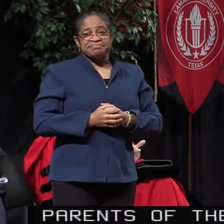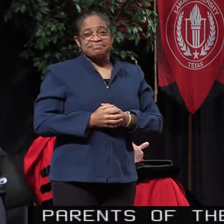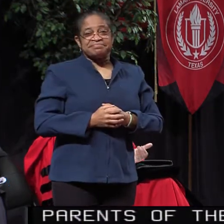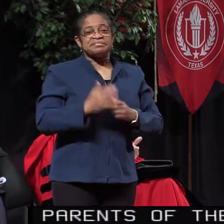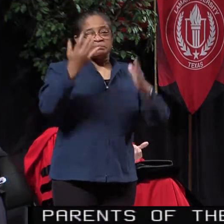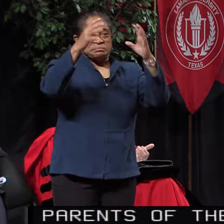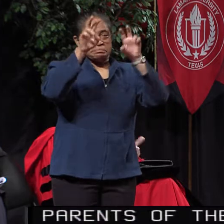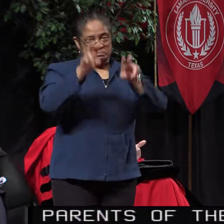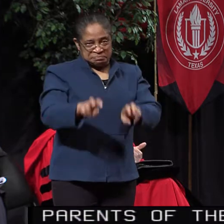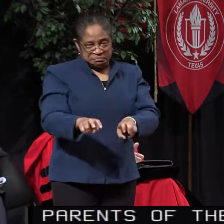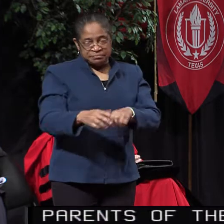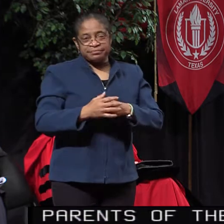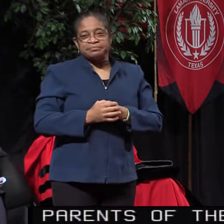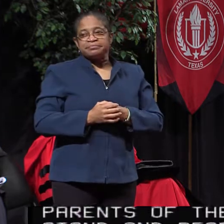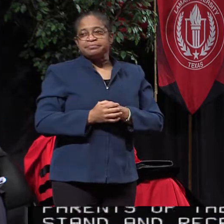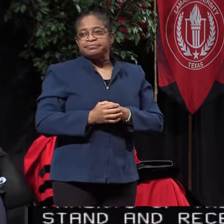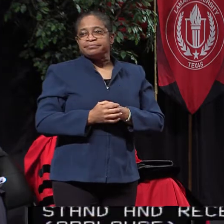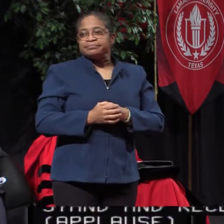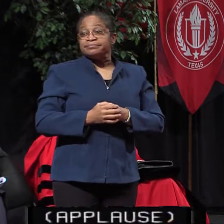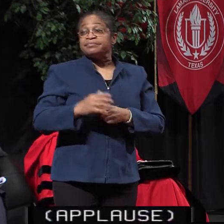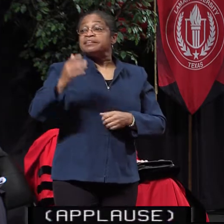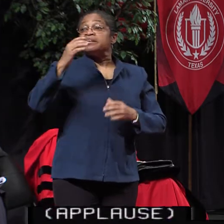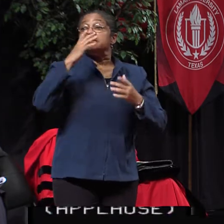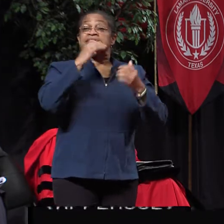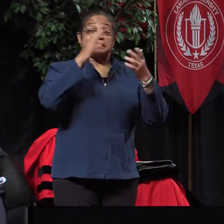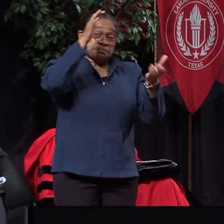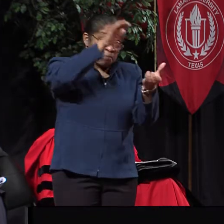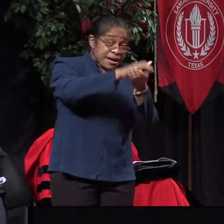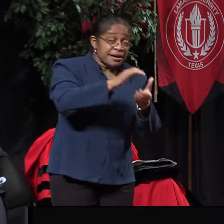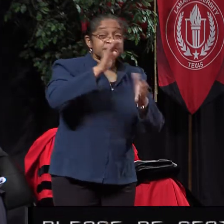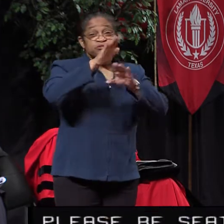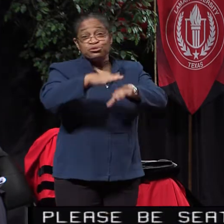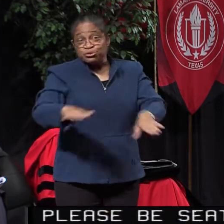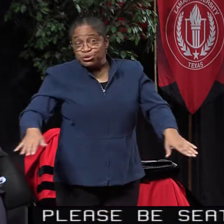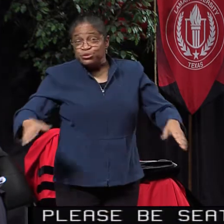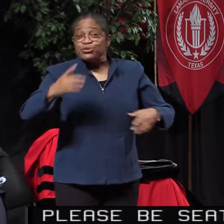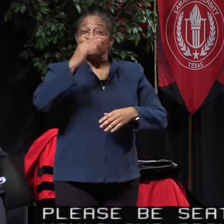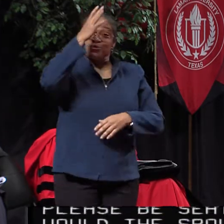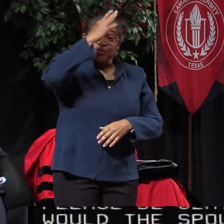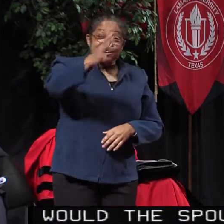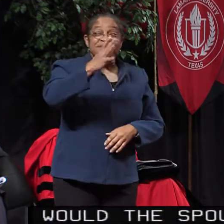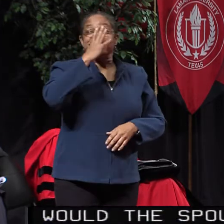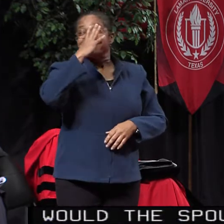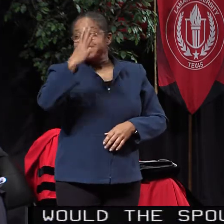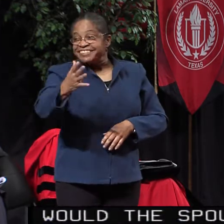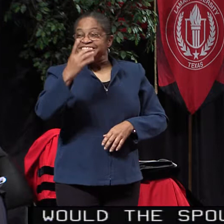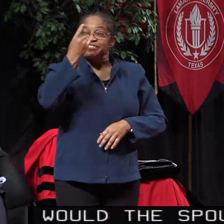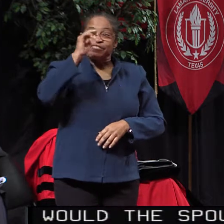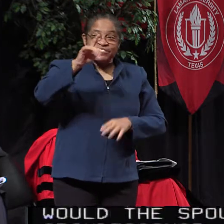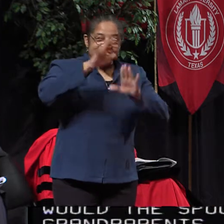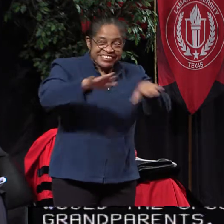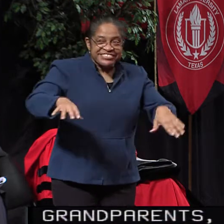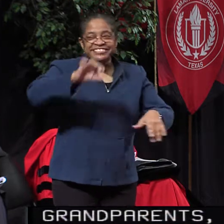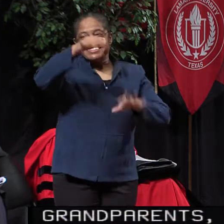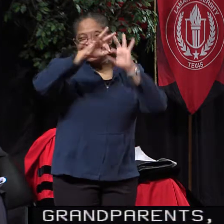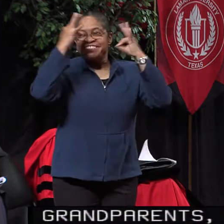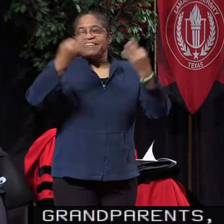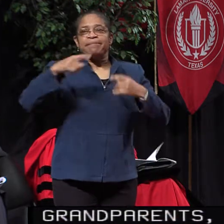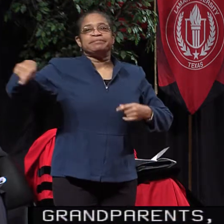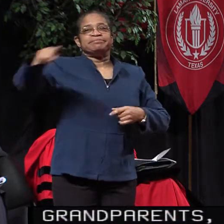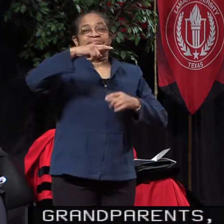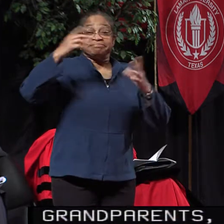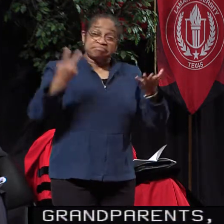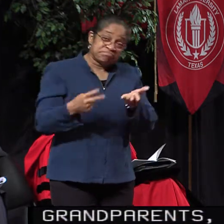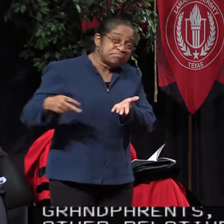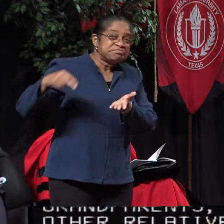Please be seated. Would the spouses, children, grandparents, grandchildren, and other relatives of our graduates